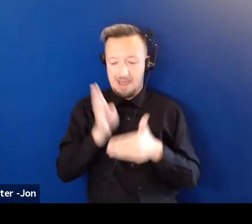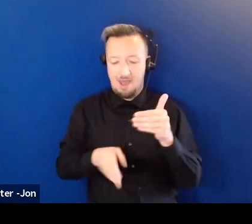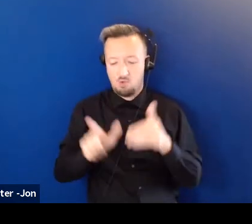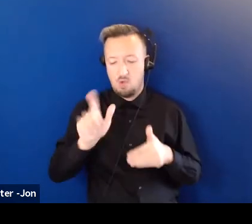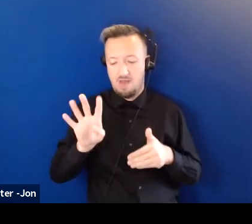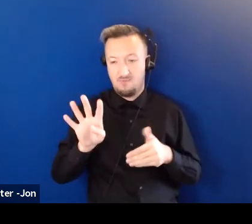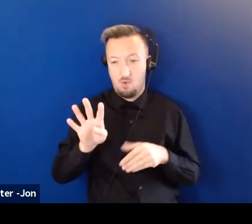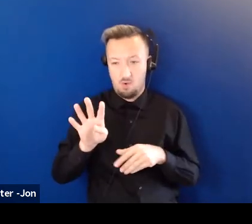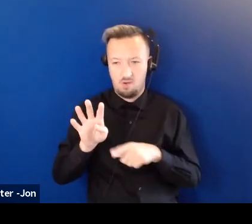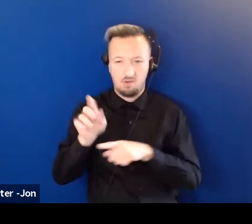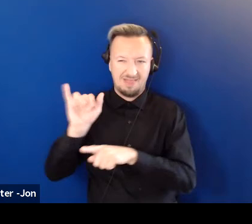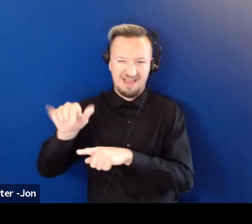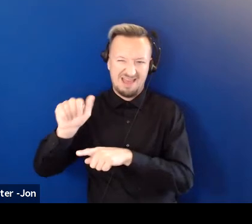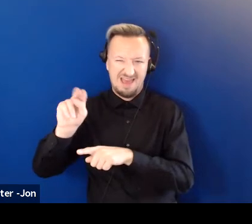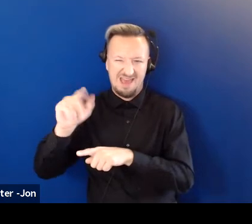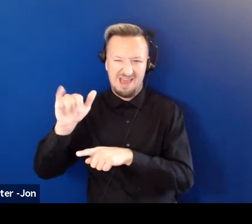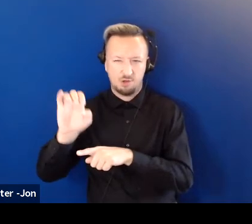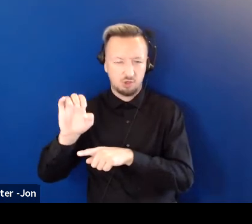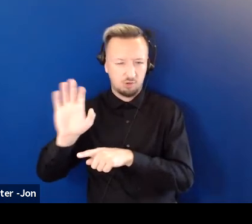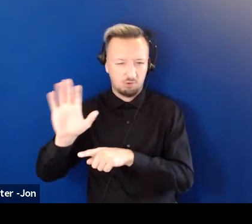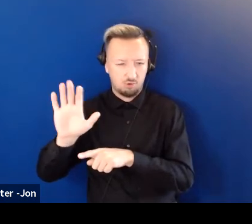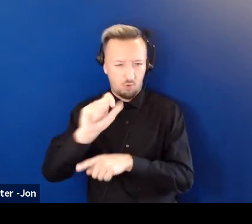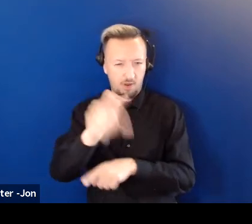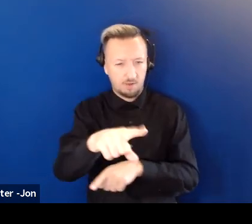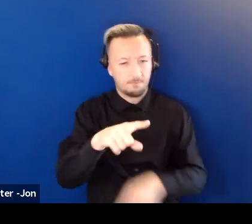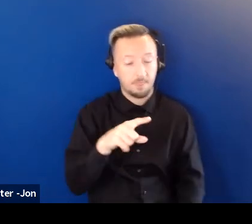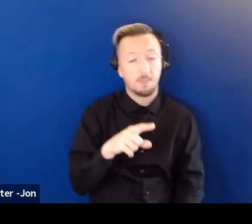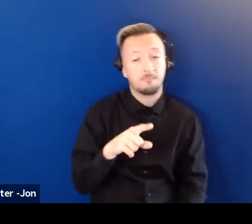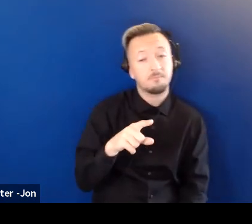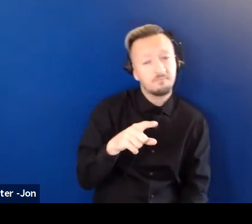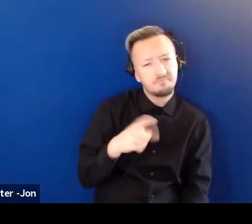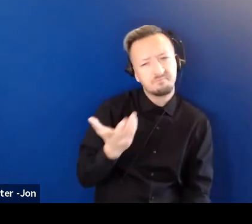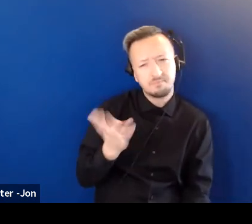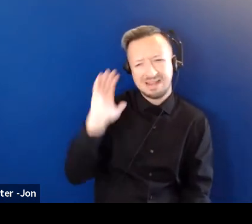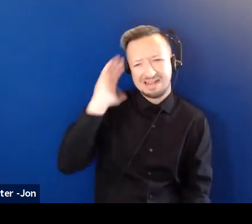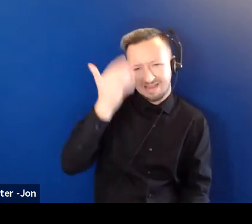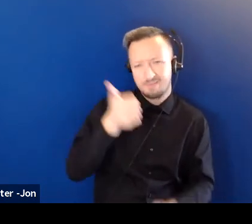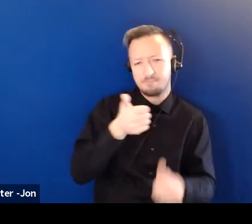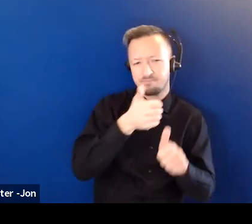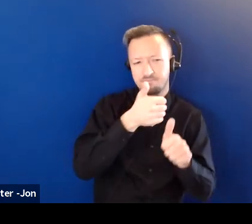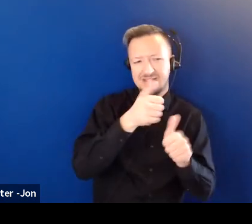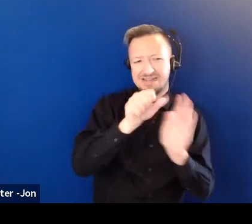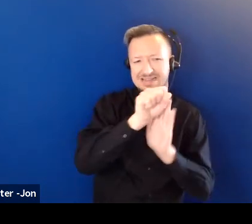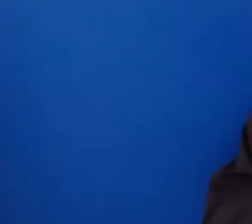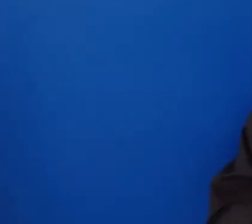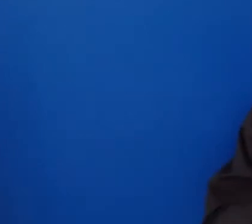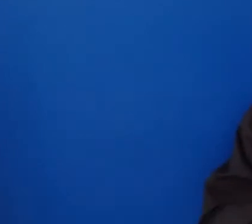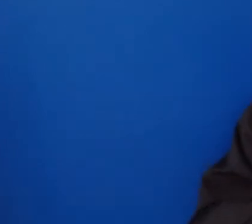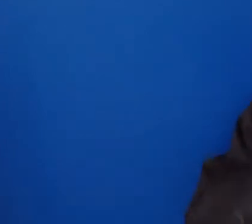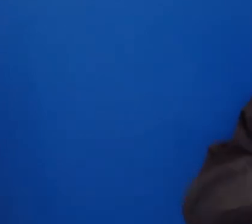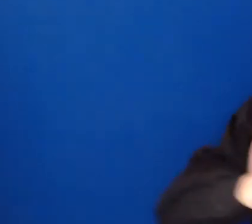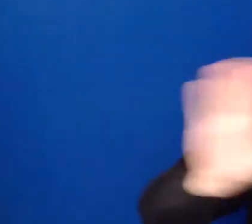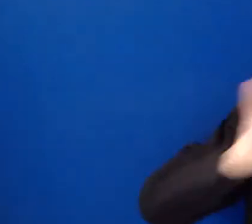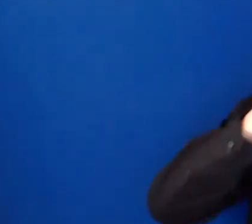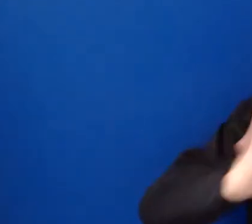Angie Burton. Yeah, I think maybe state by state. I know for us, when we were